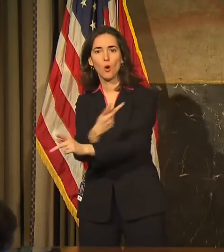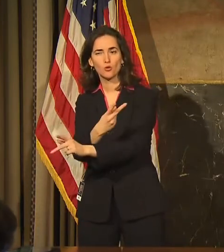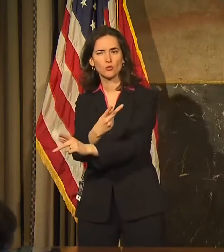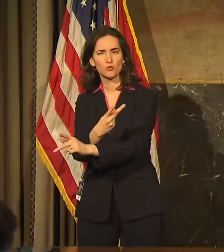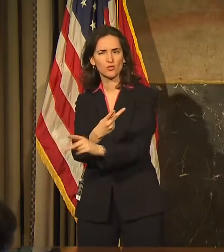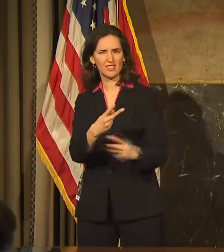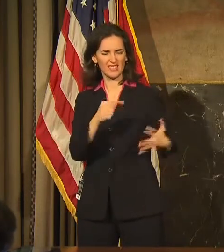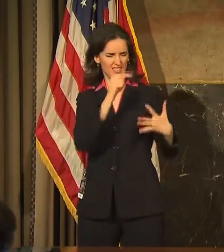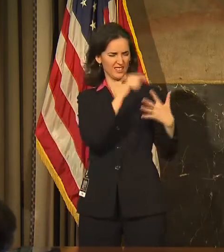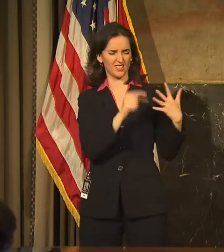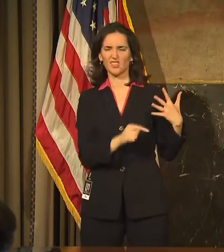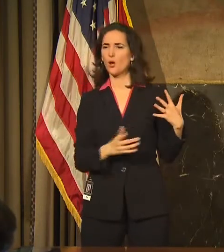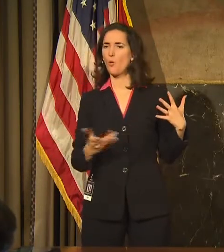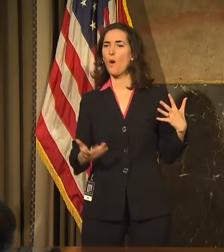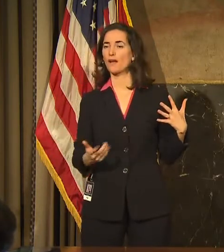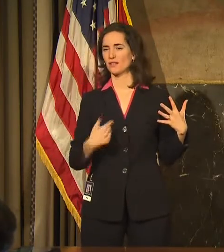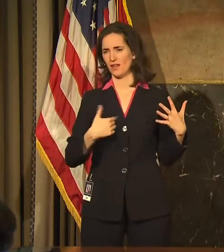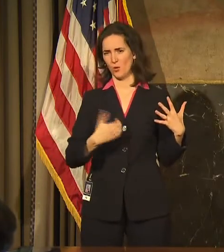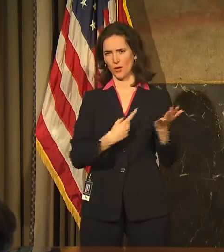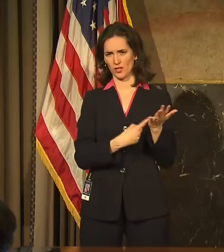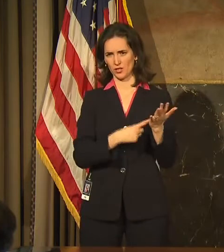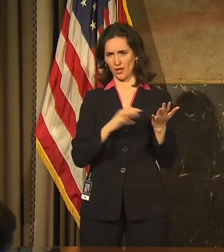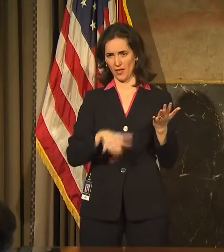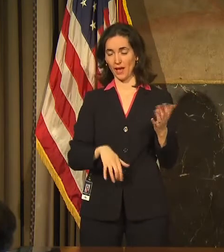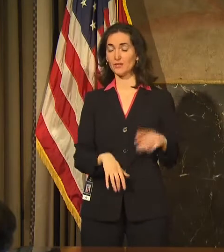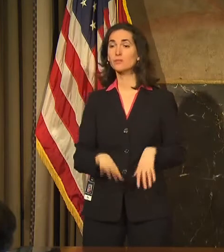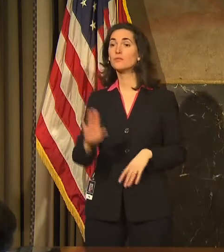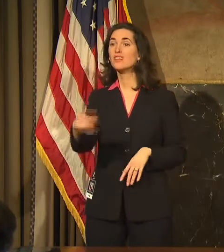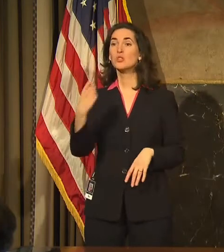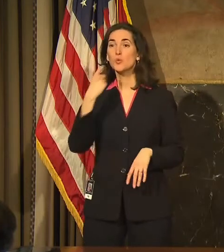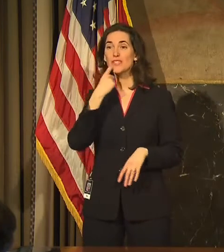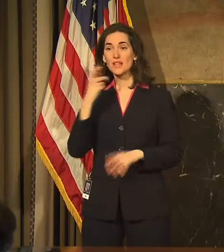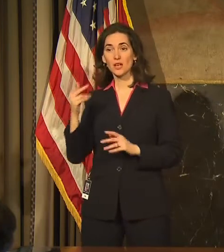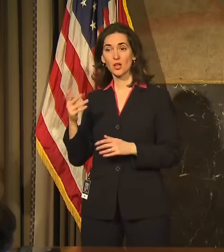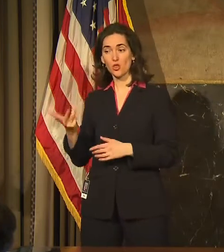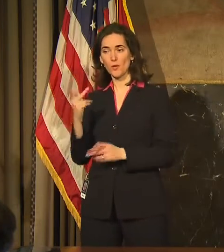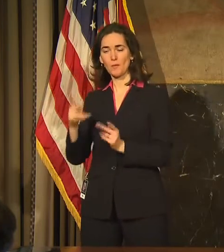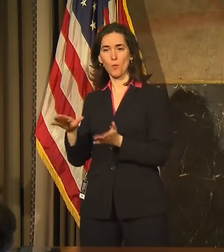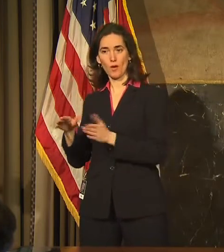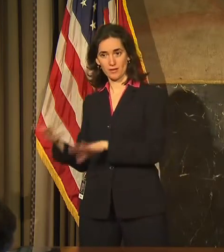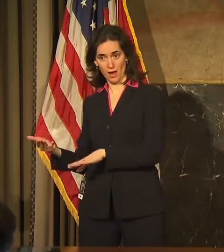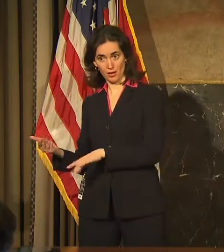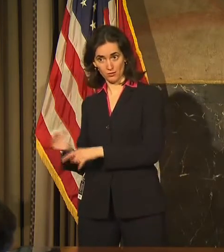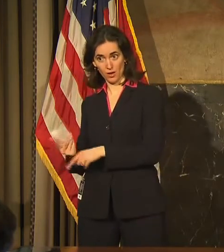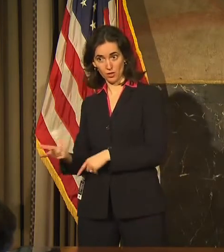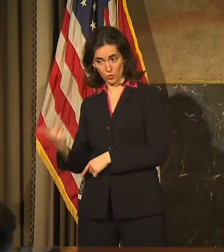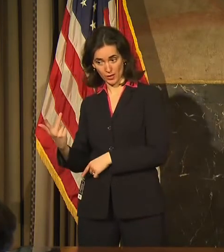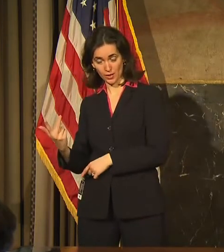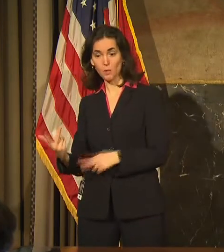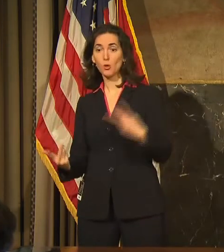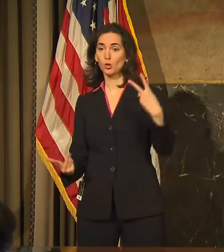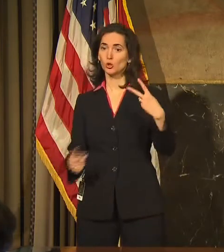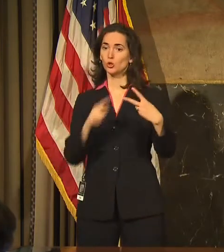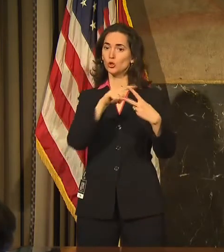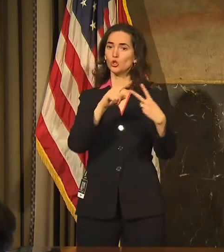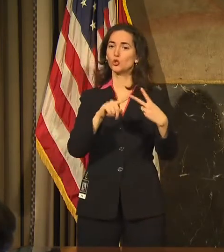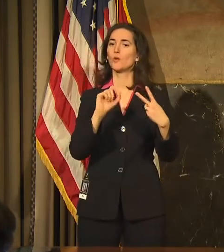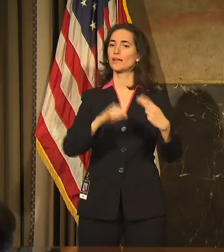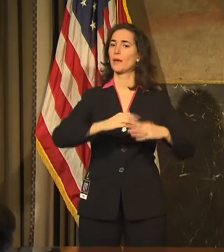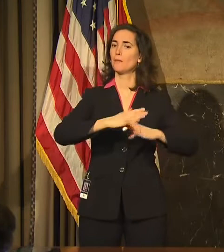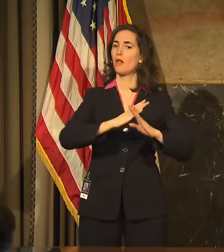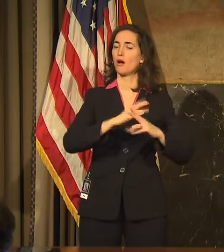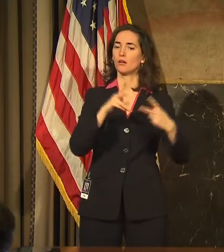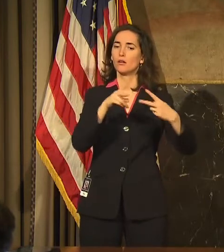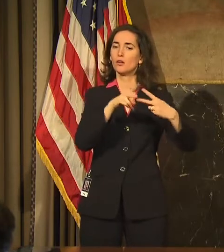The 2 of the 3 deaths that we had so far were theoretically preventable. There were people